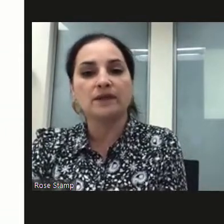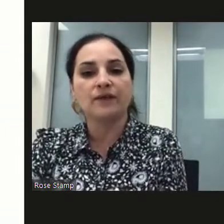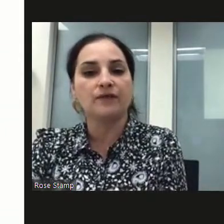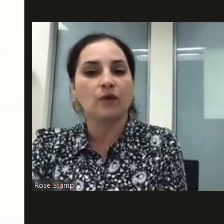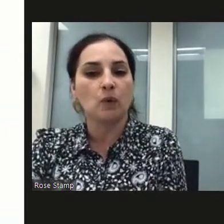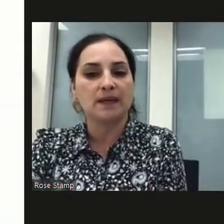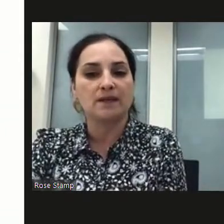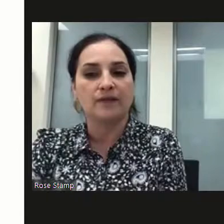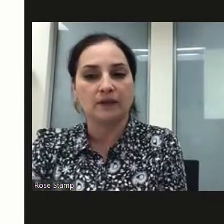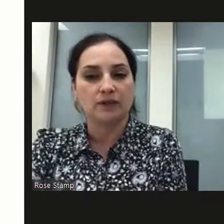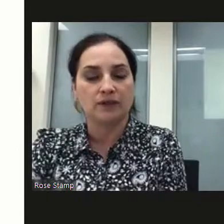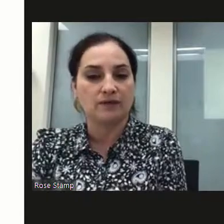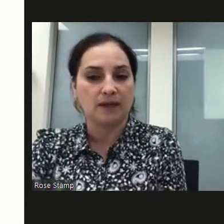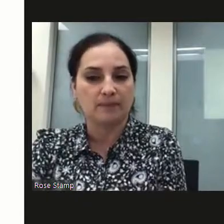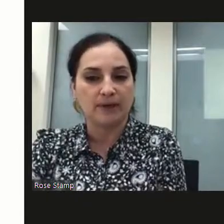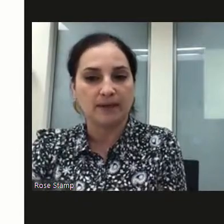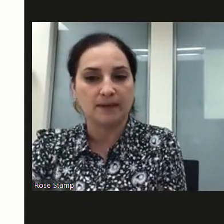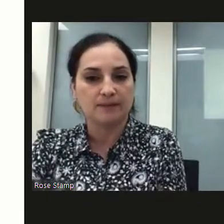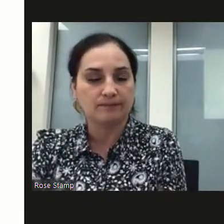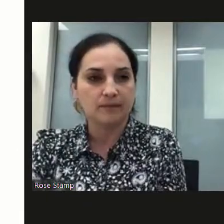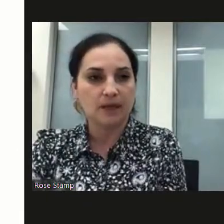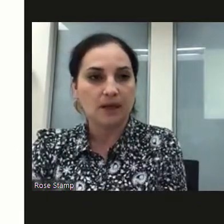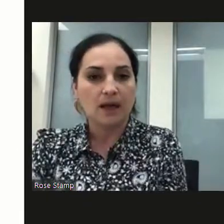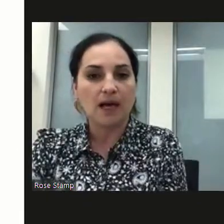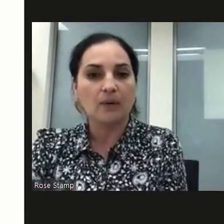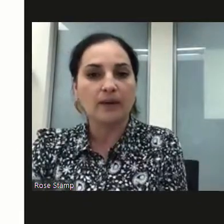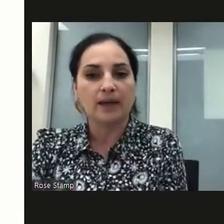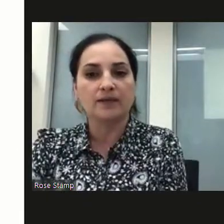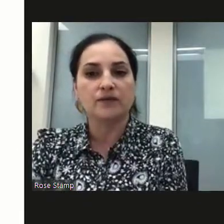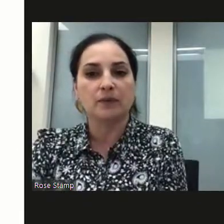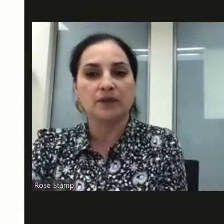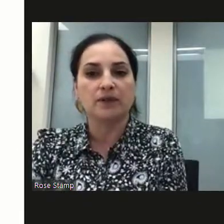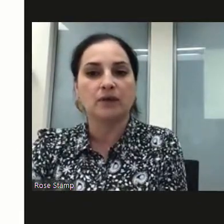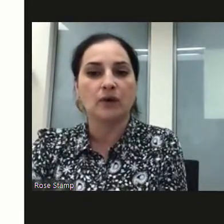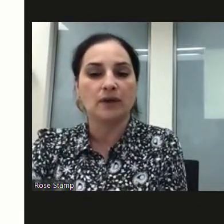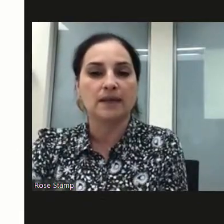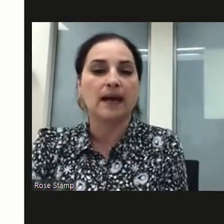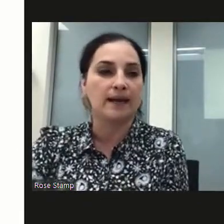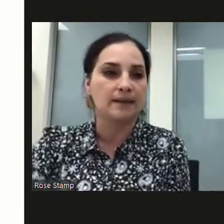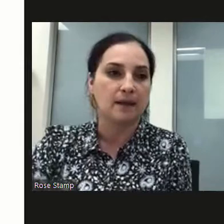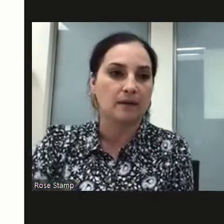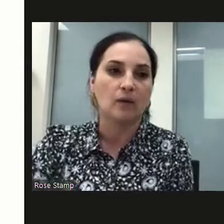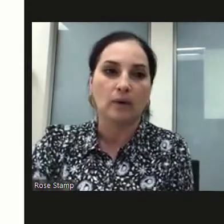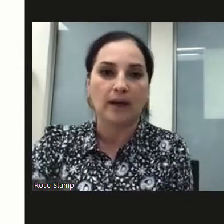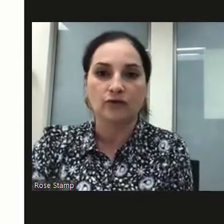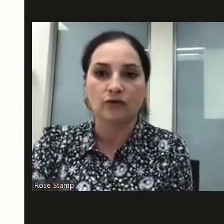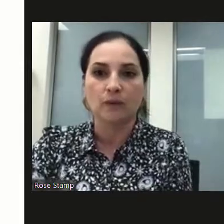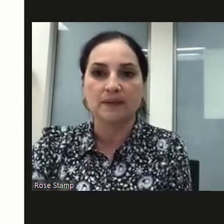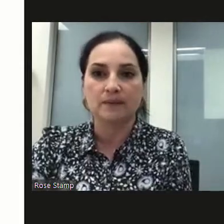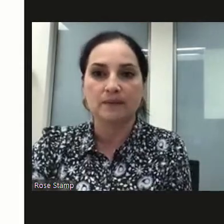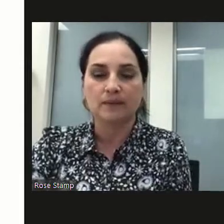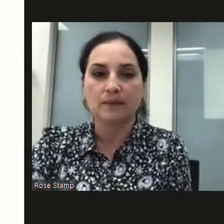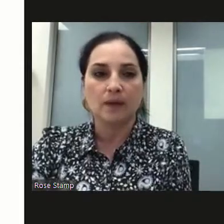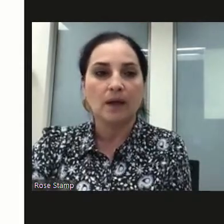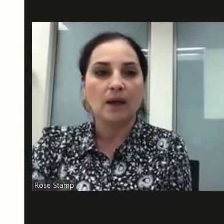What are the different forms and functions of time pass? How are they distributed across ISL age